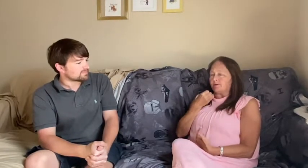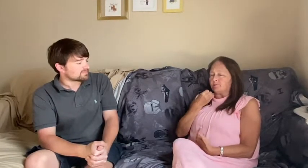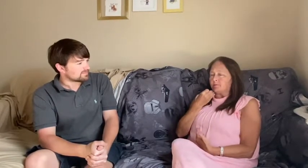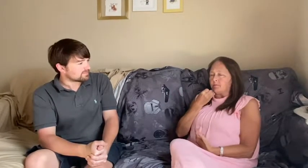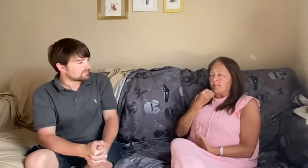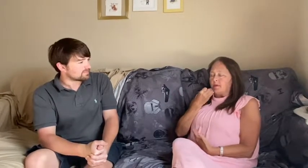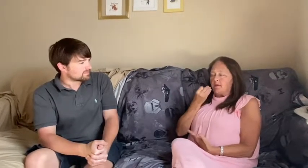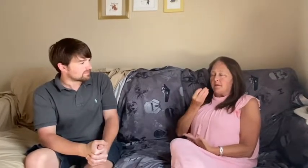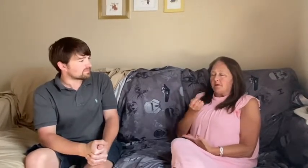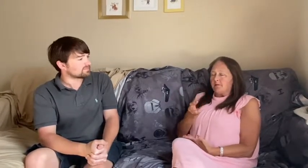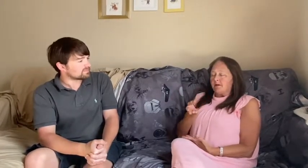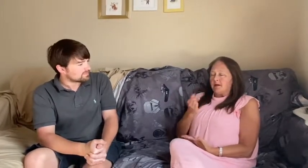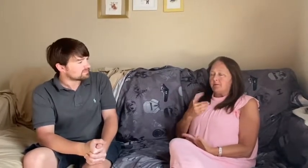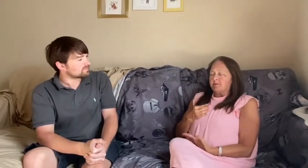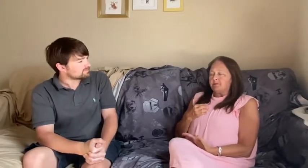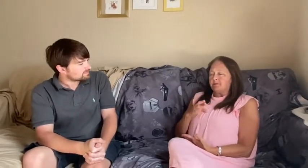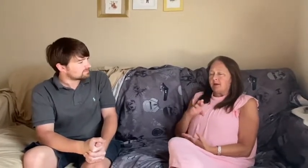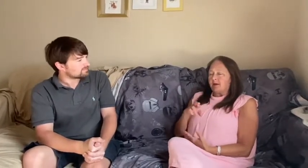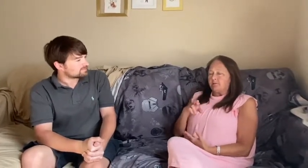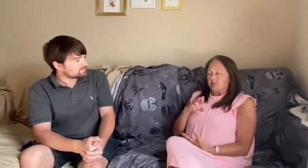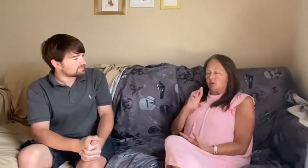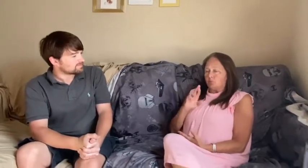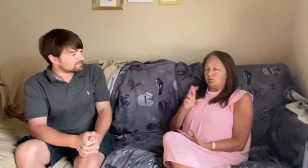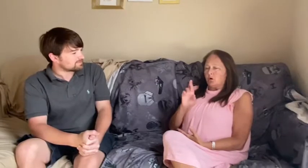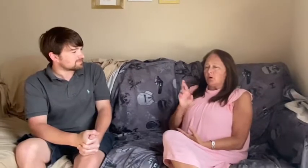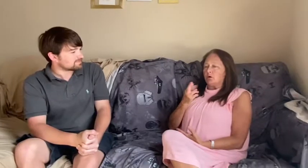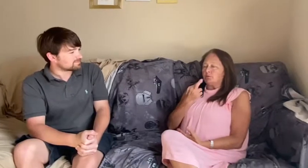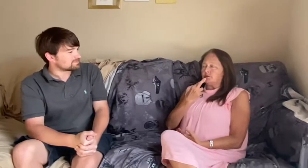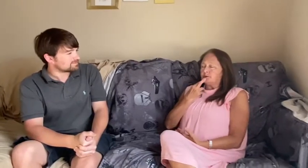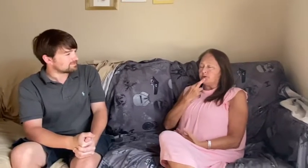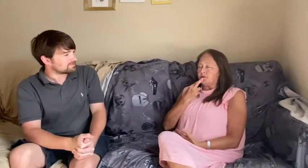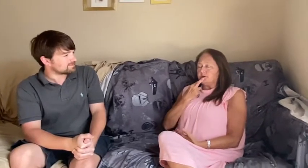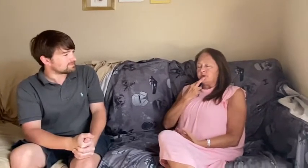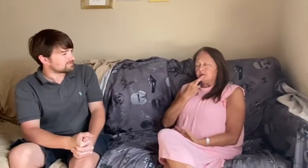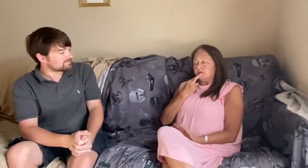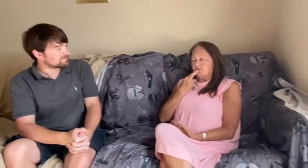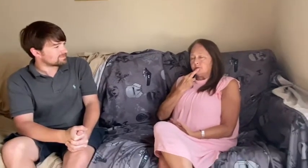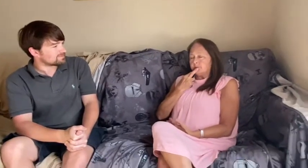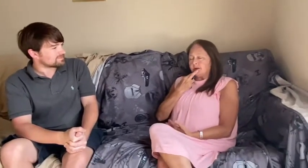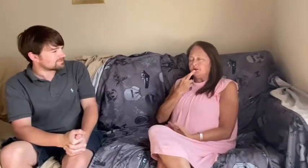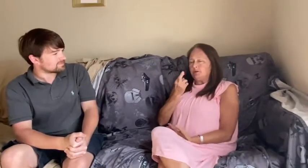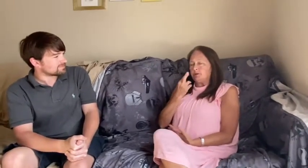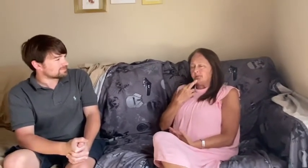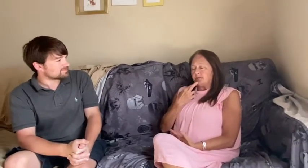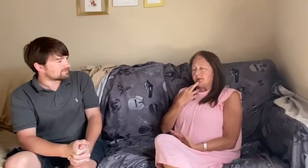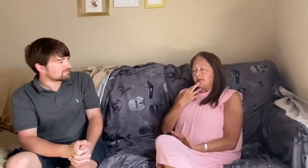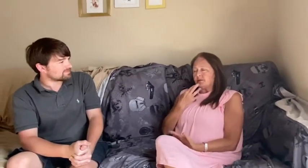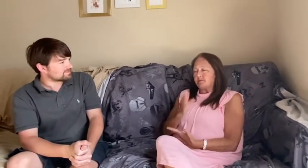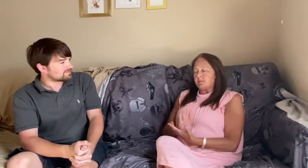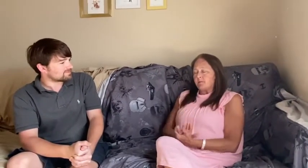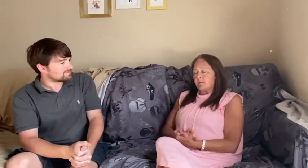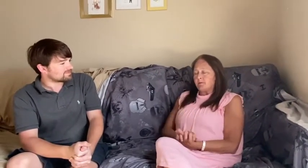and they gave me the sign, R, just put it on my chin. And